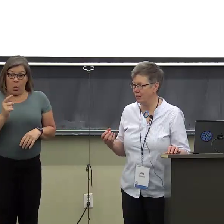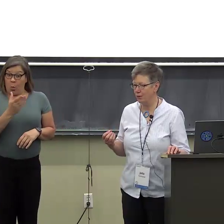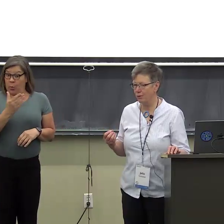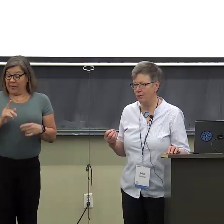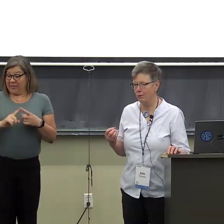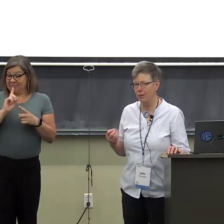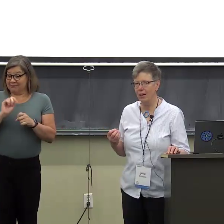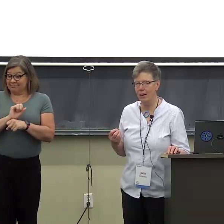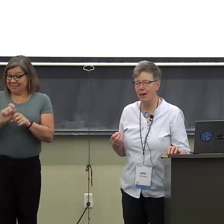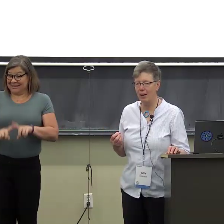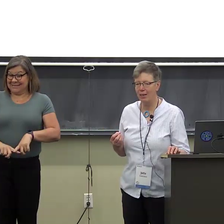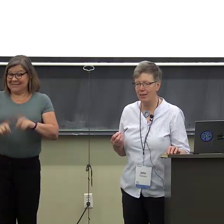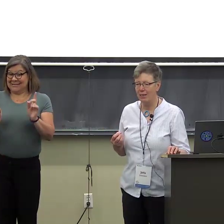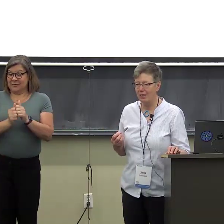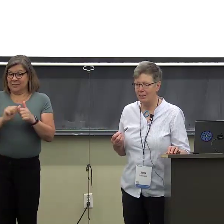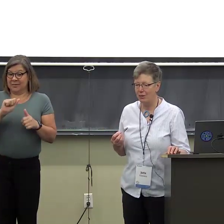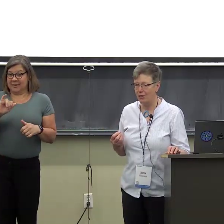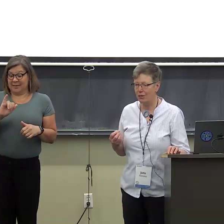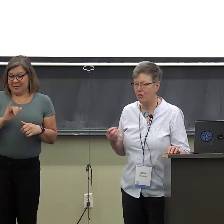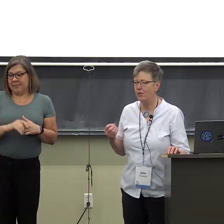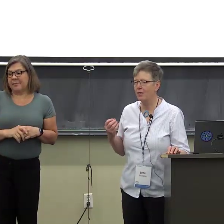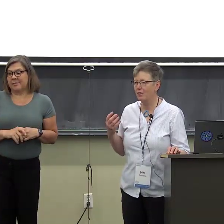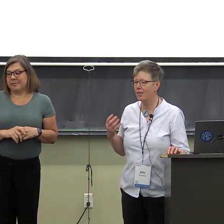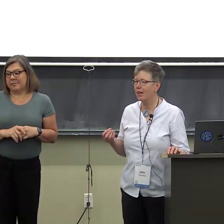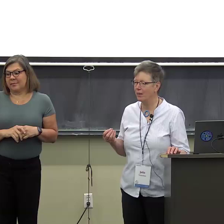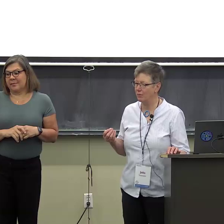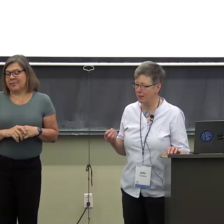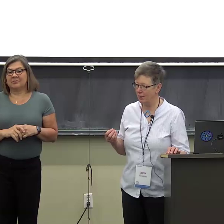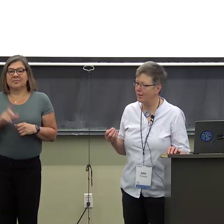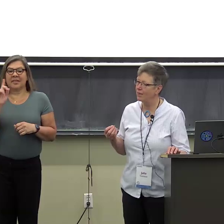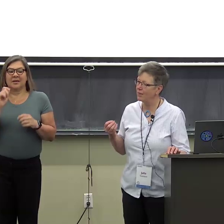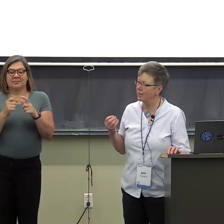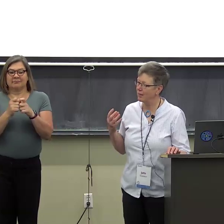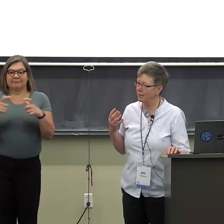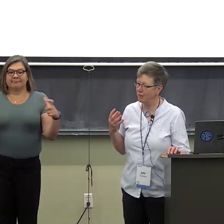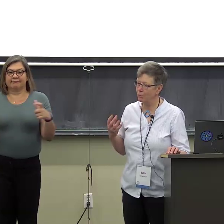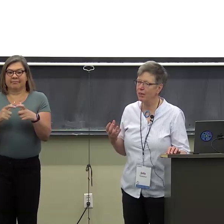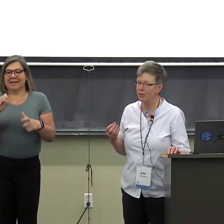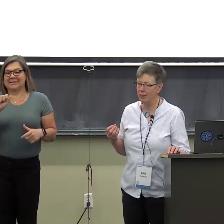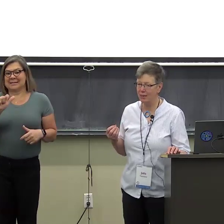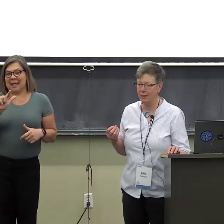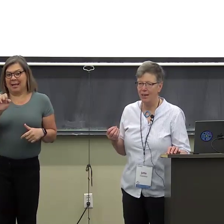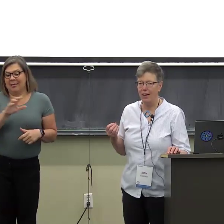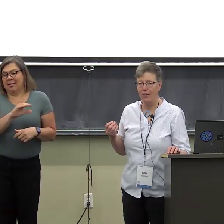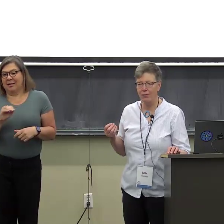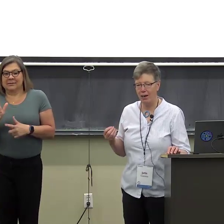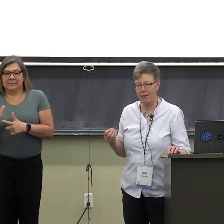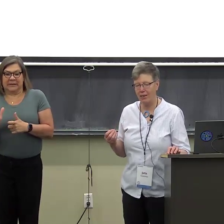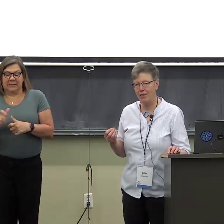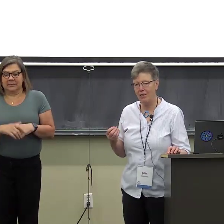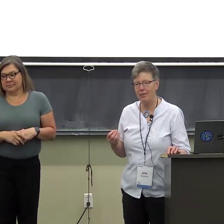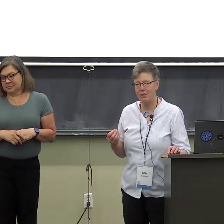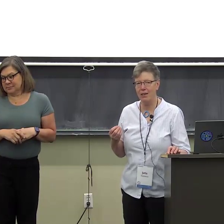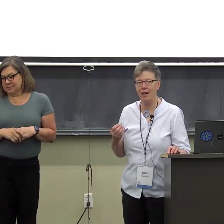somewhat different with AI is just the scale of it and the speed of it, and the